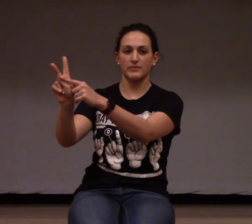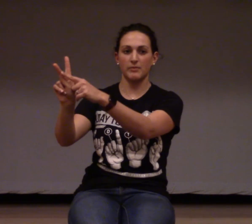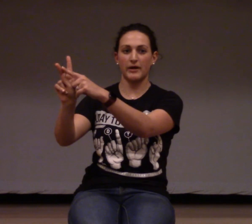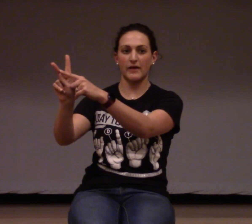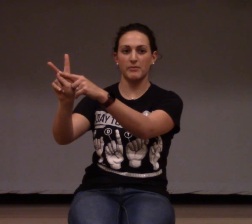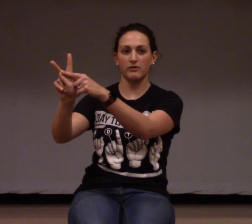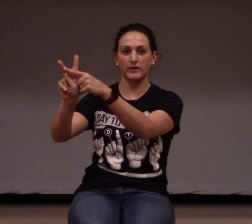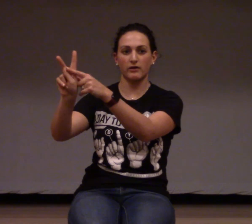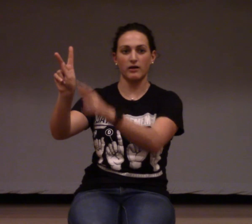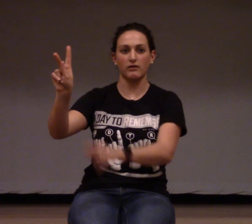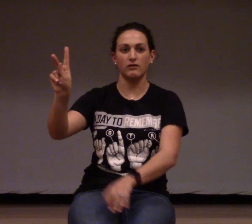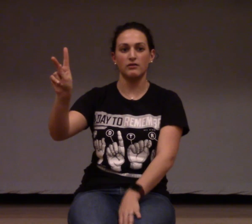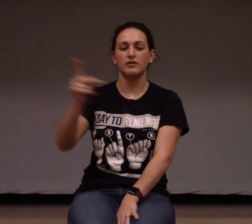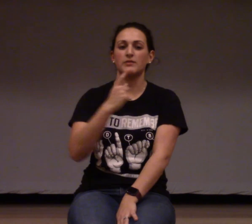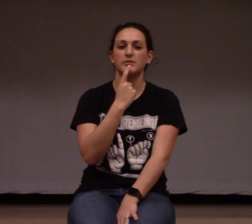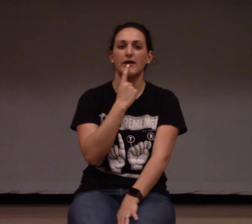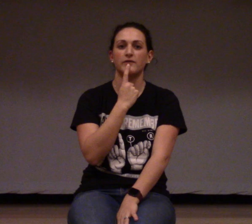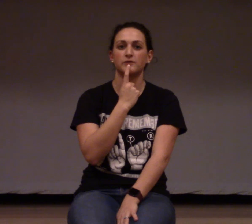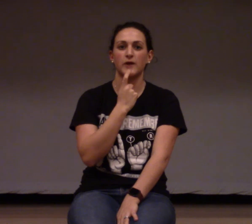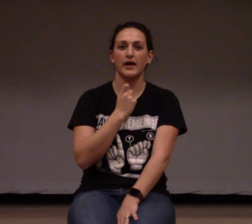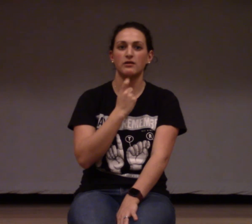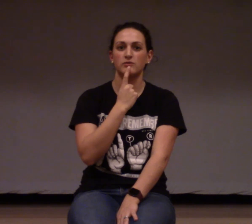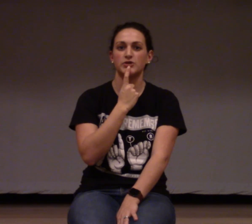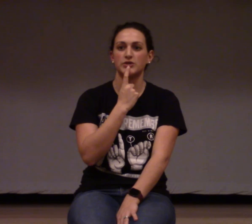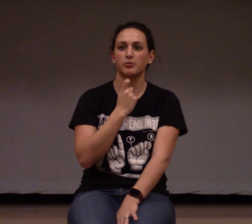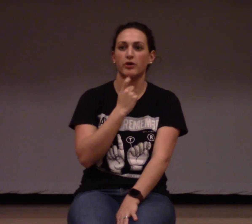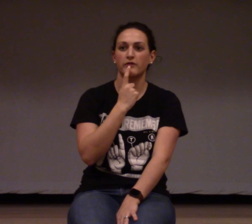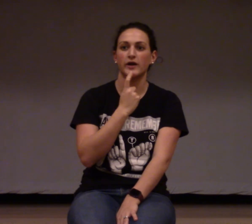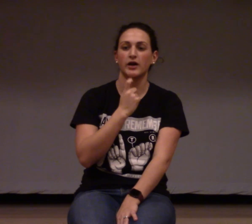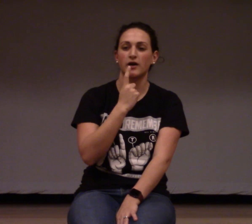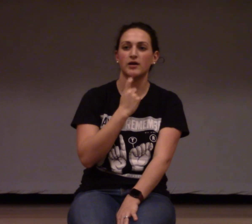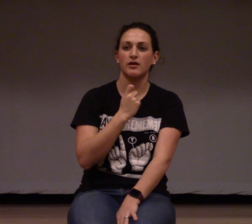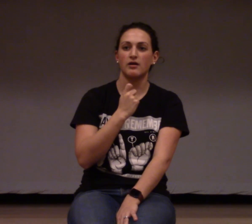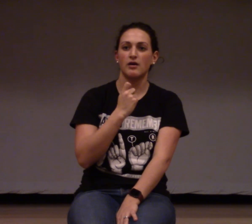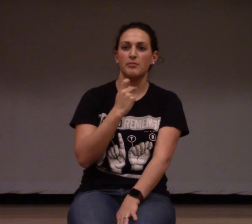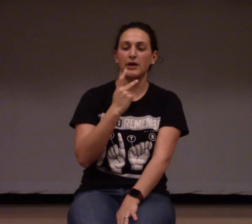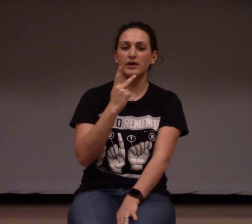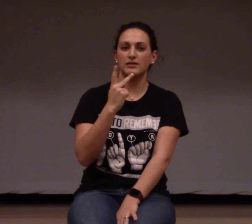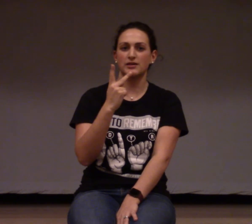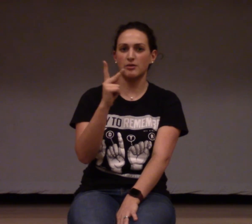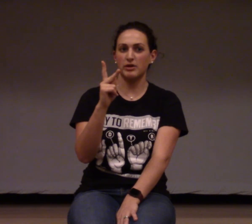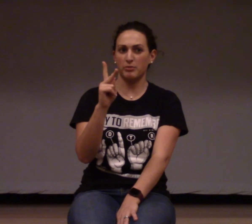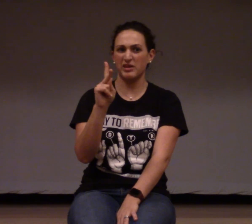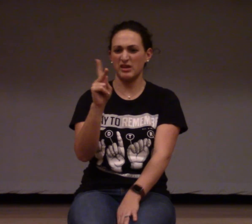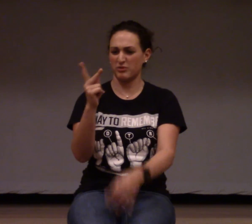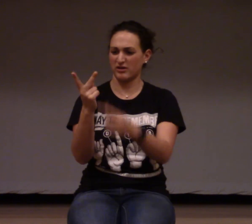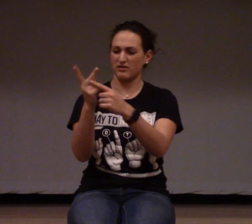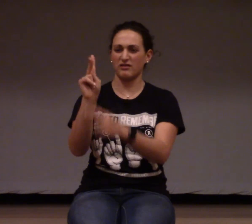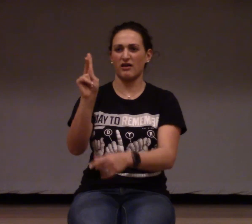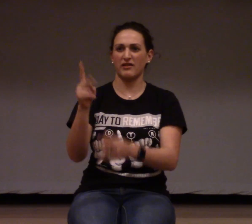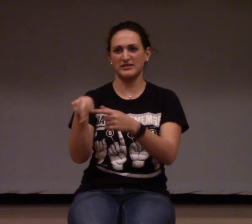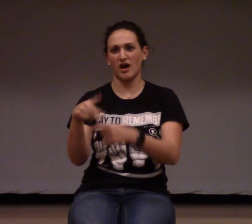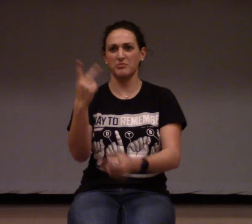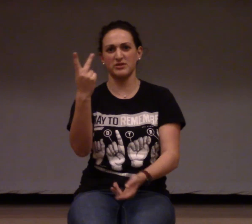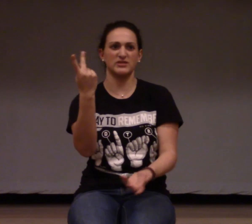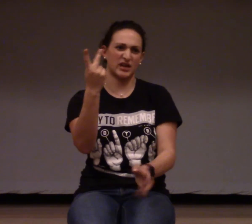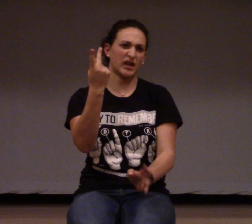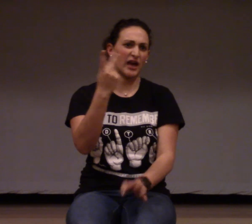Yep, on that middle finger knuckle. Yep, so we have red with just your pointer finger. Pink is going to be a P, but it's up, so it's like a K.